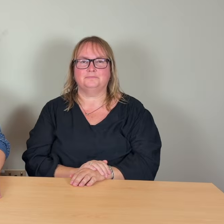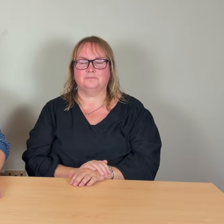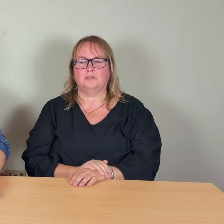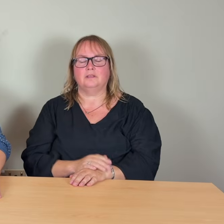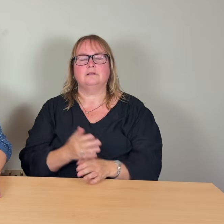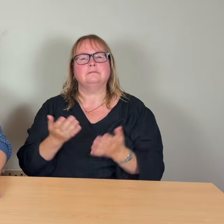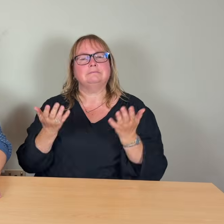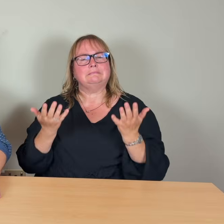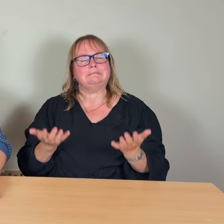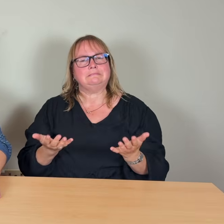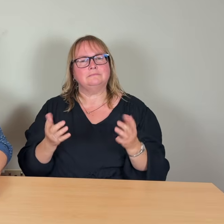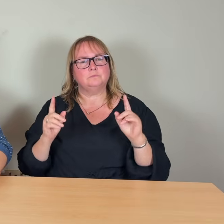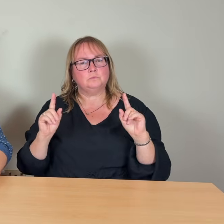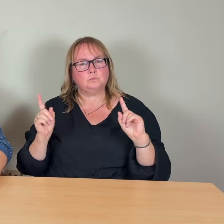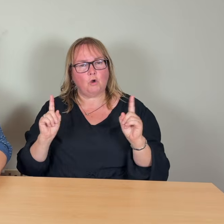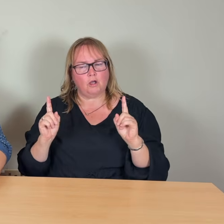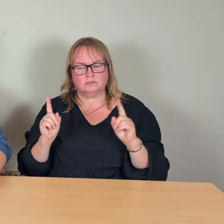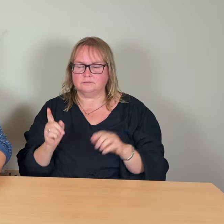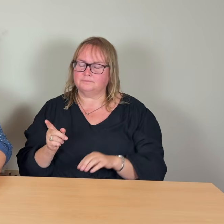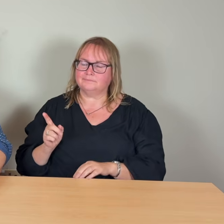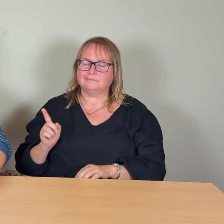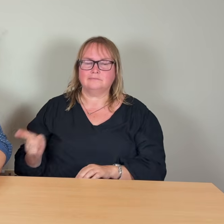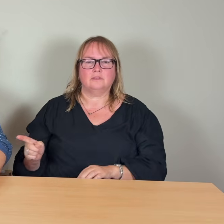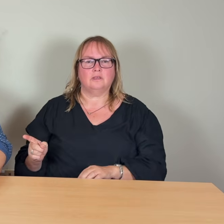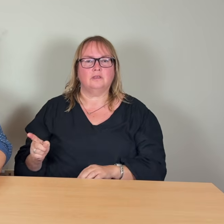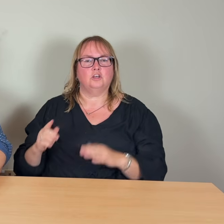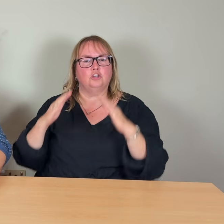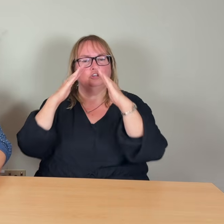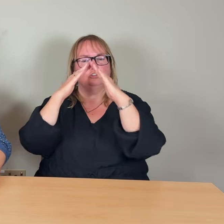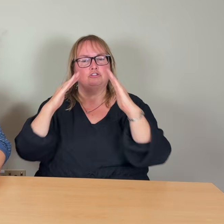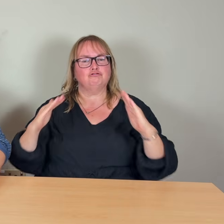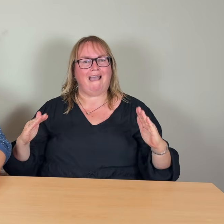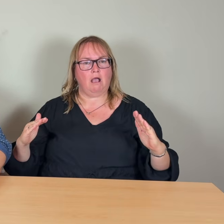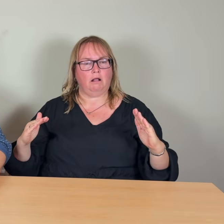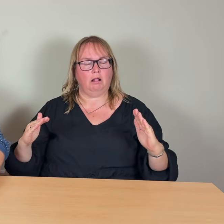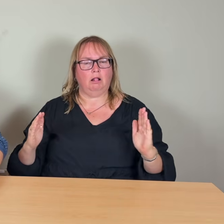Now today we're going to be making a triangular lantern,